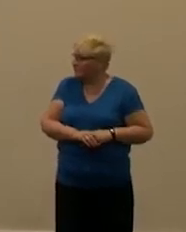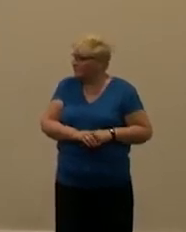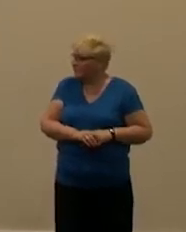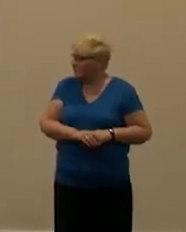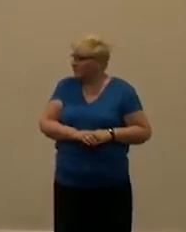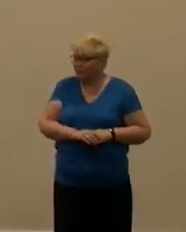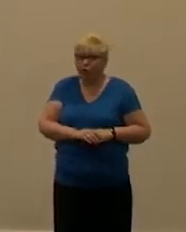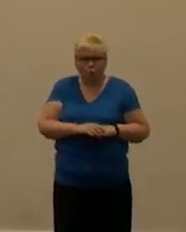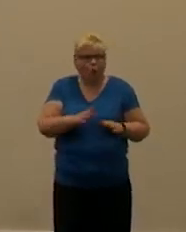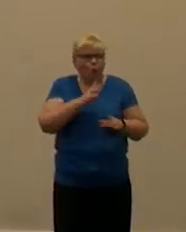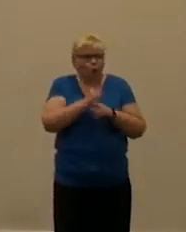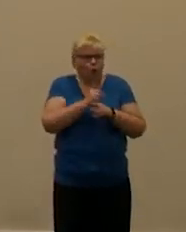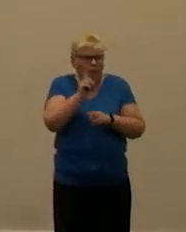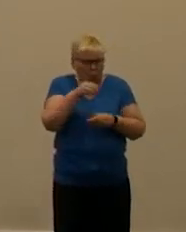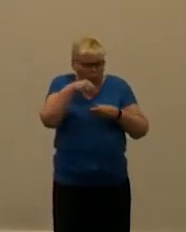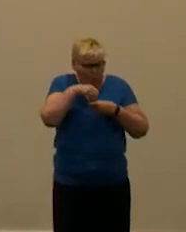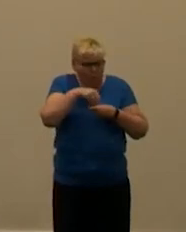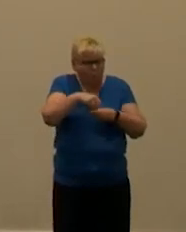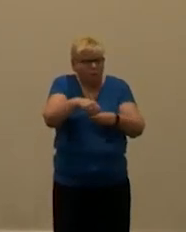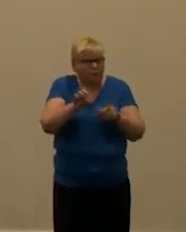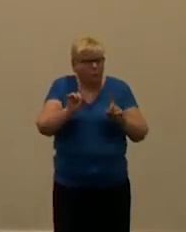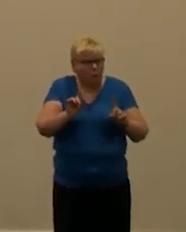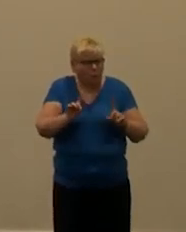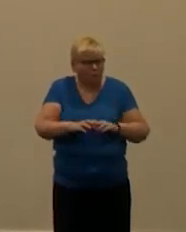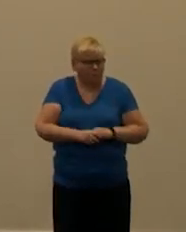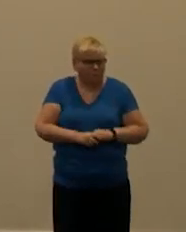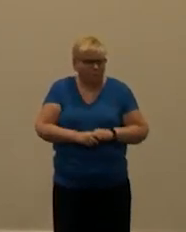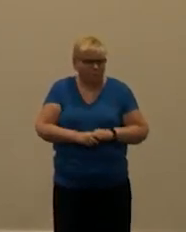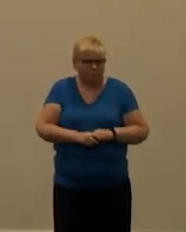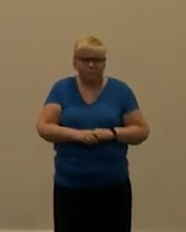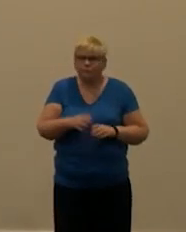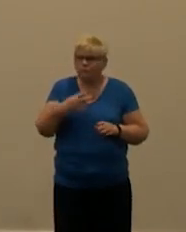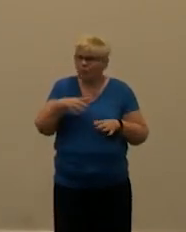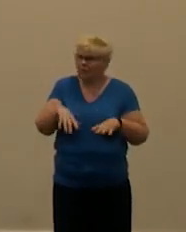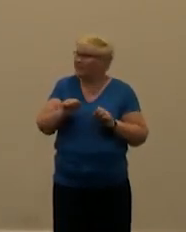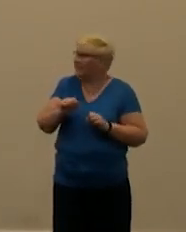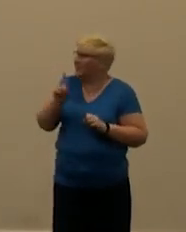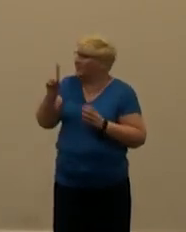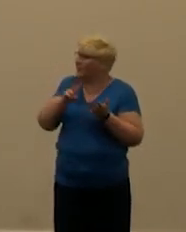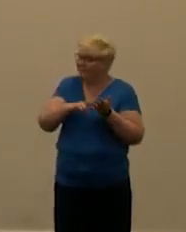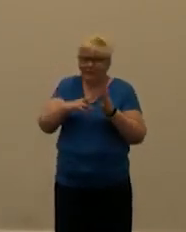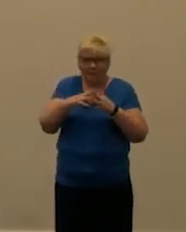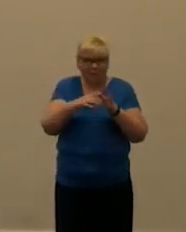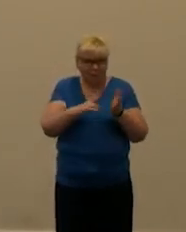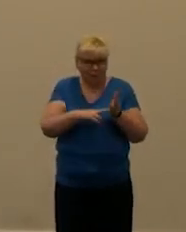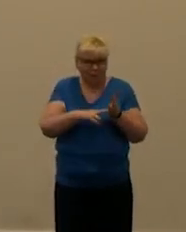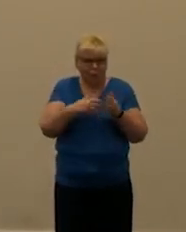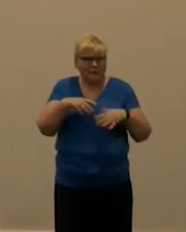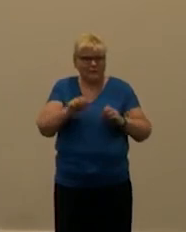and let's talk about the components itself. When we start with Virtual WAN, we start to